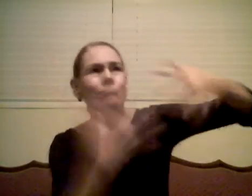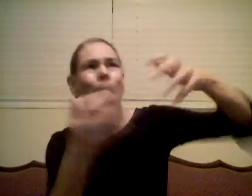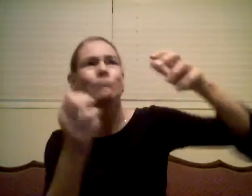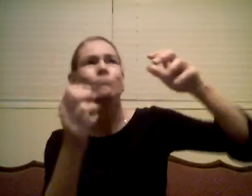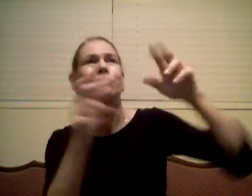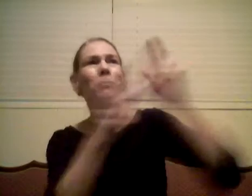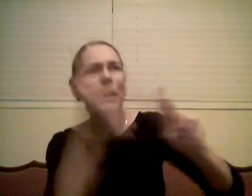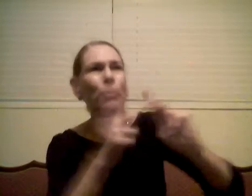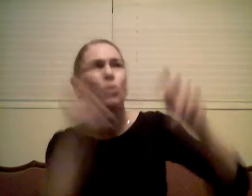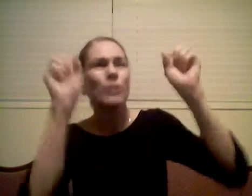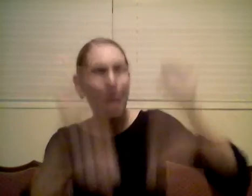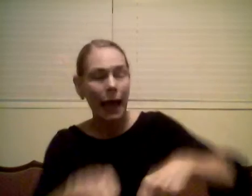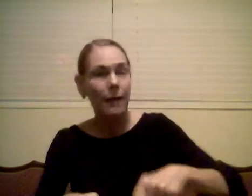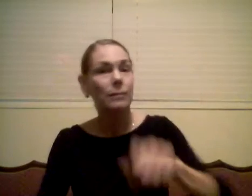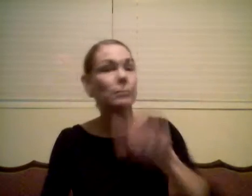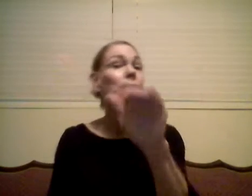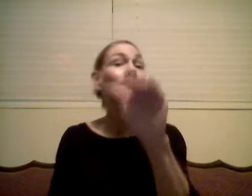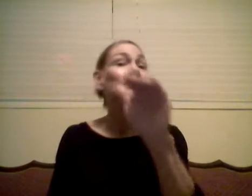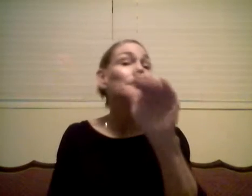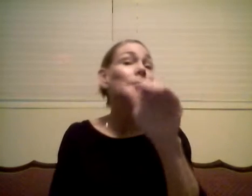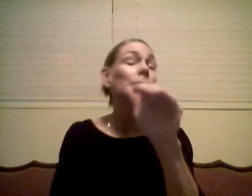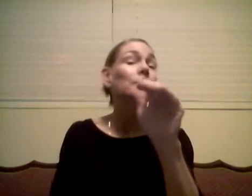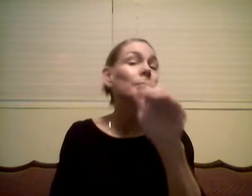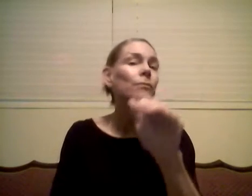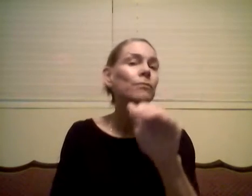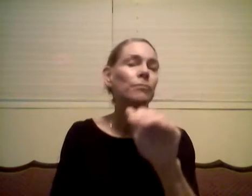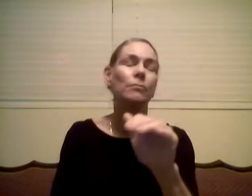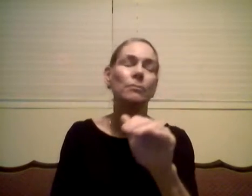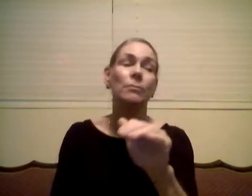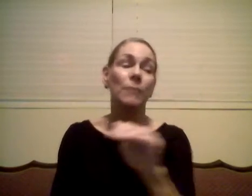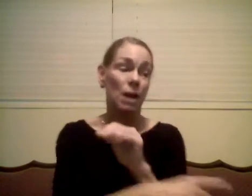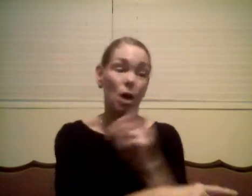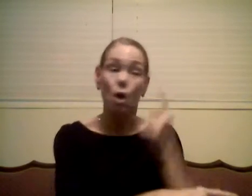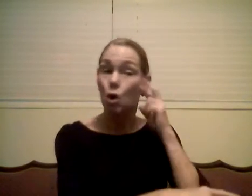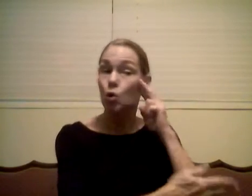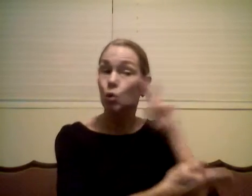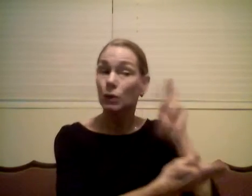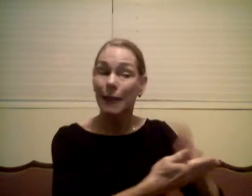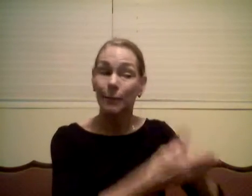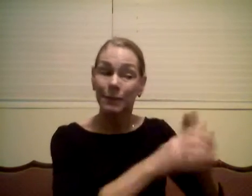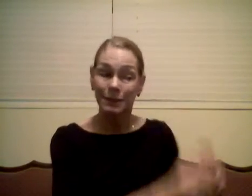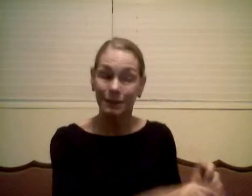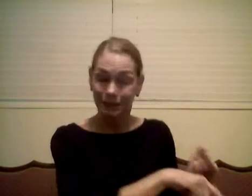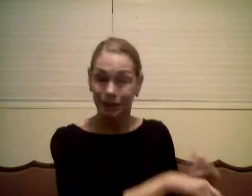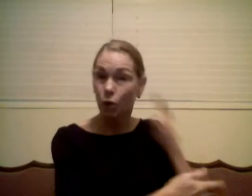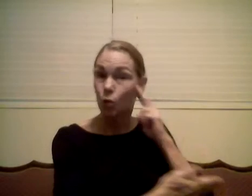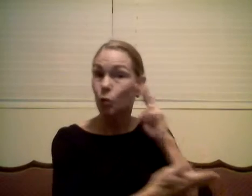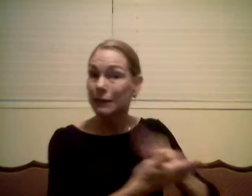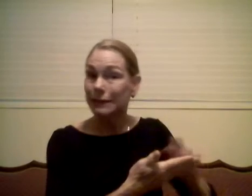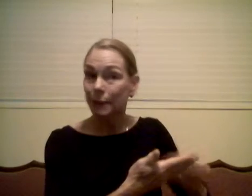because tip for you, be nice to the receptionist. I had a receptionist down in Southern California. She was